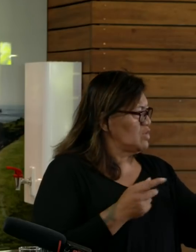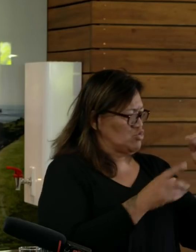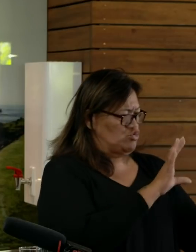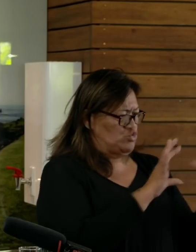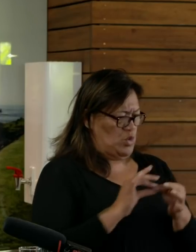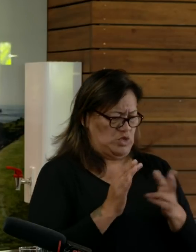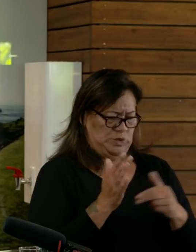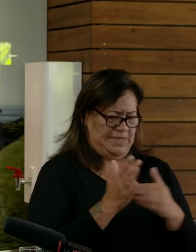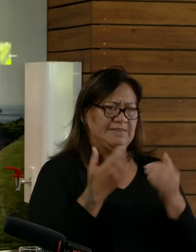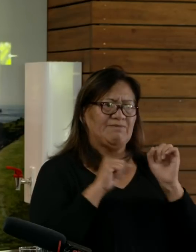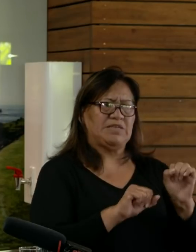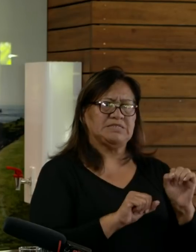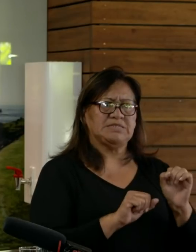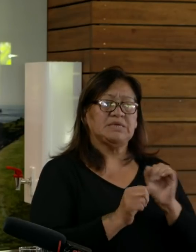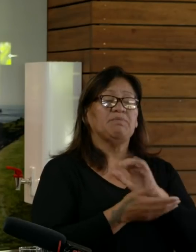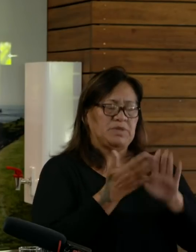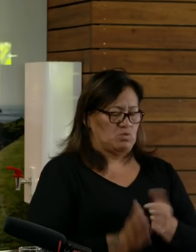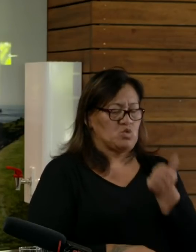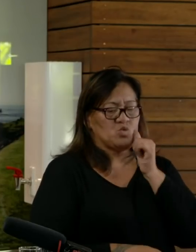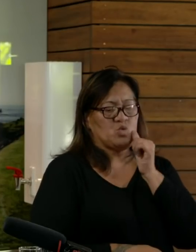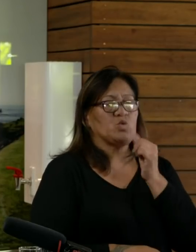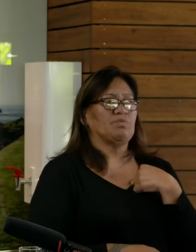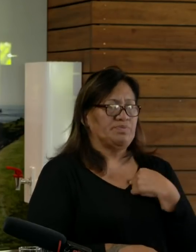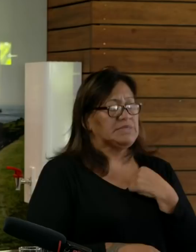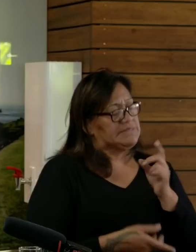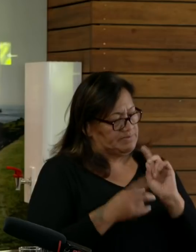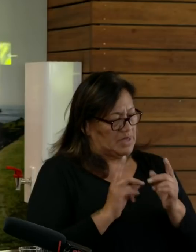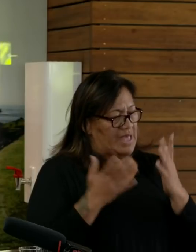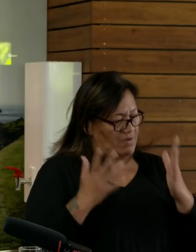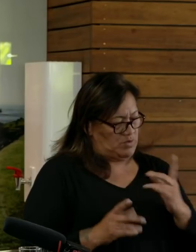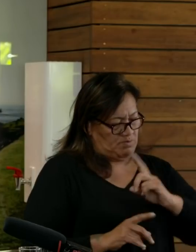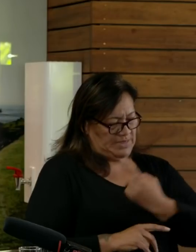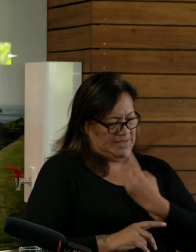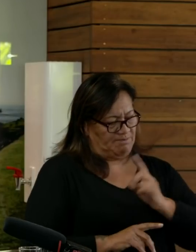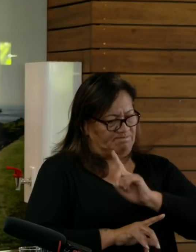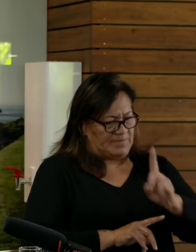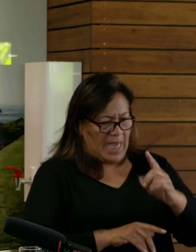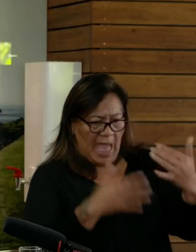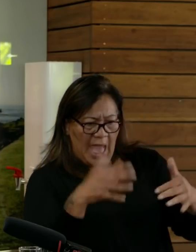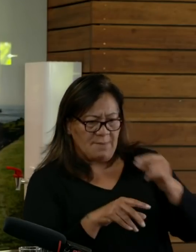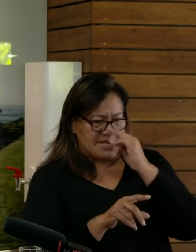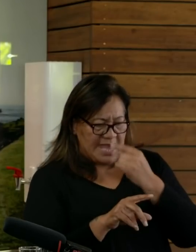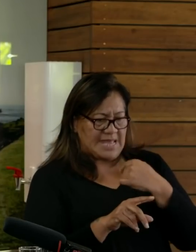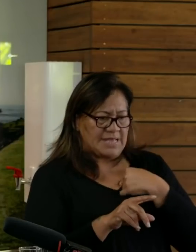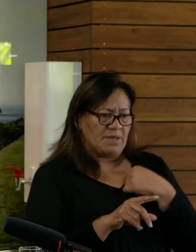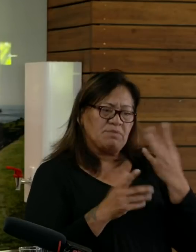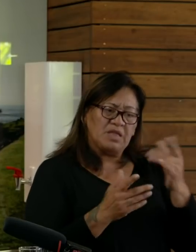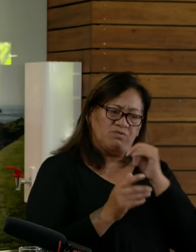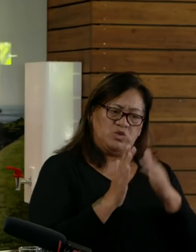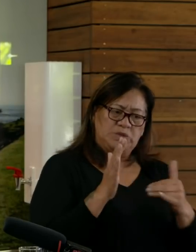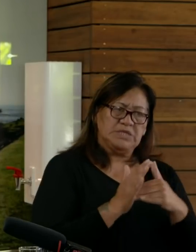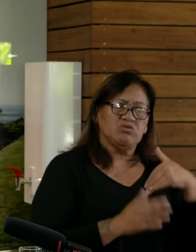Force, they do so knowing that they could be required to be placed in harm's way when New Zealand requires